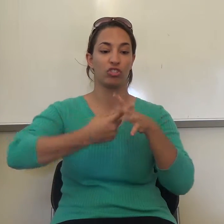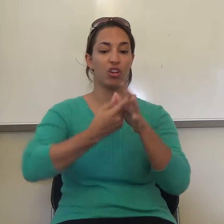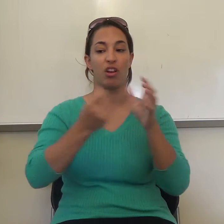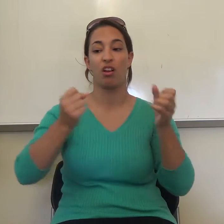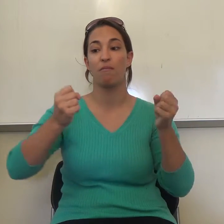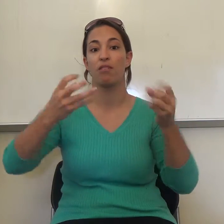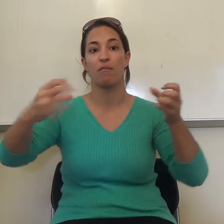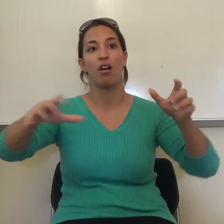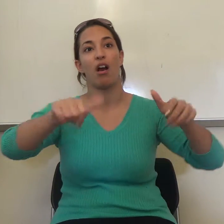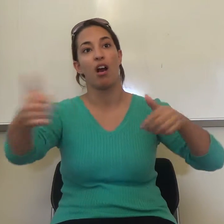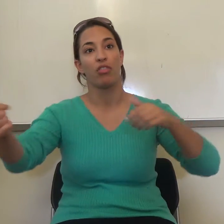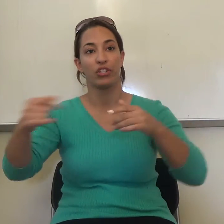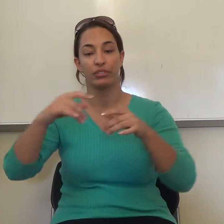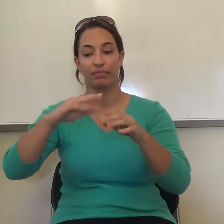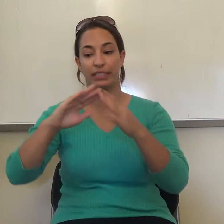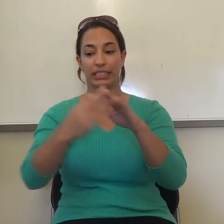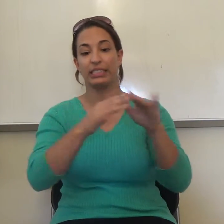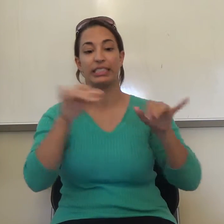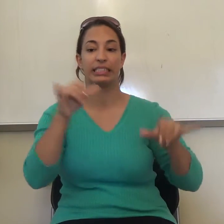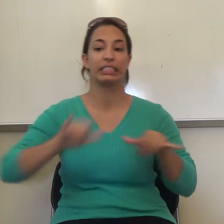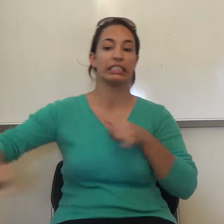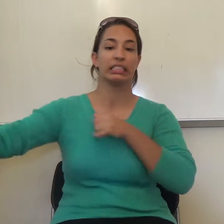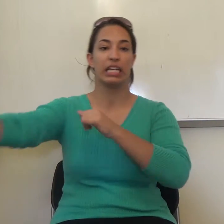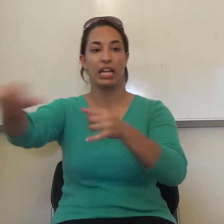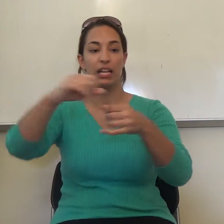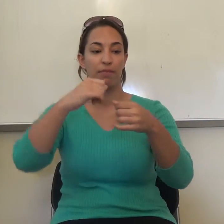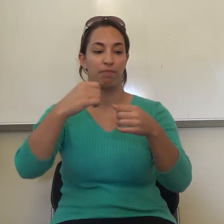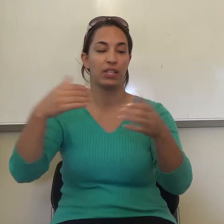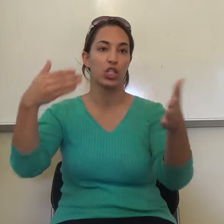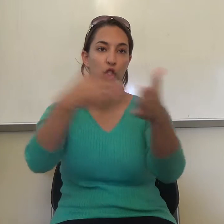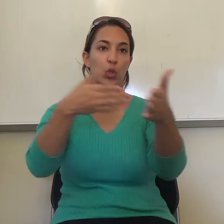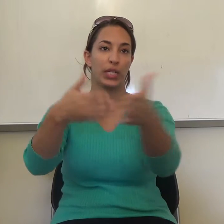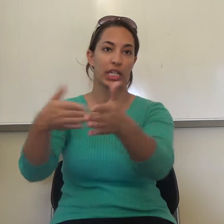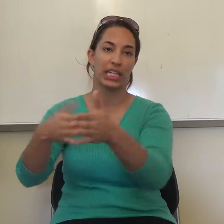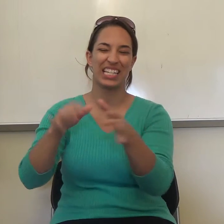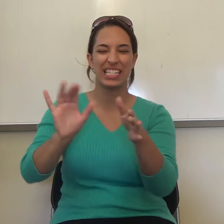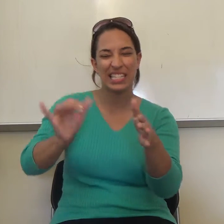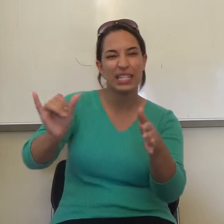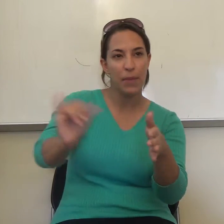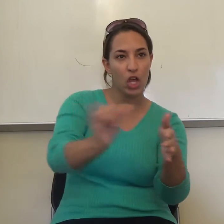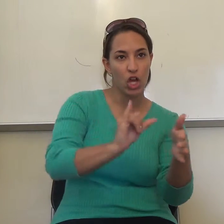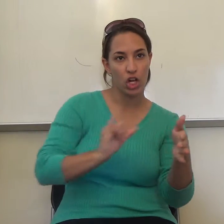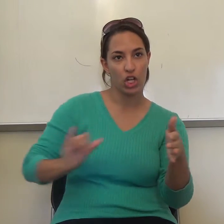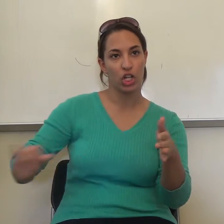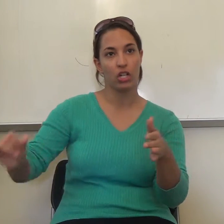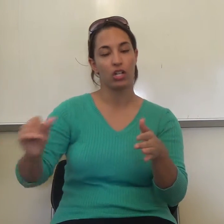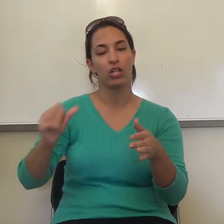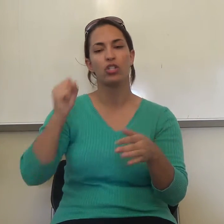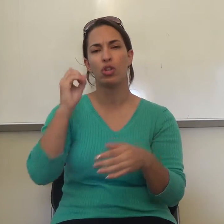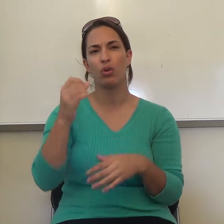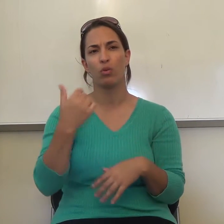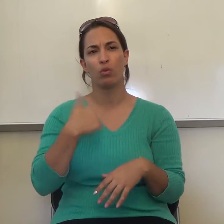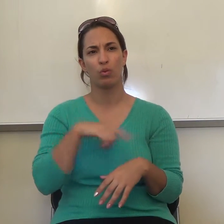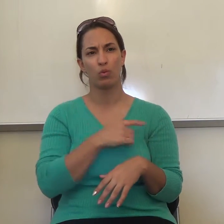suits. And then it lists all those cities. Do we know from sentence number 5 what kind